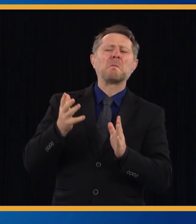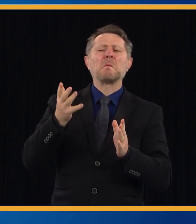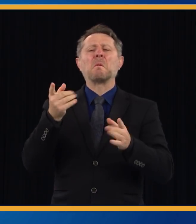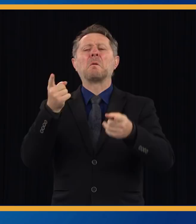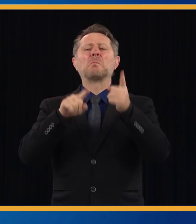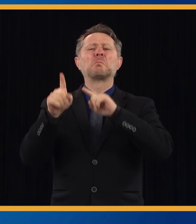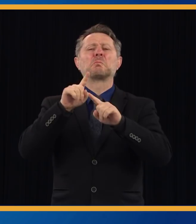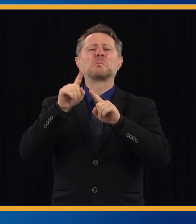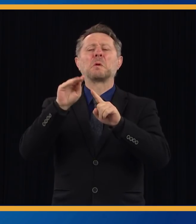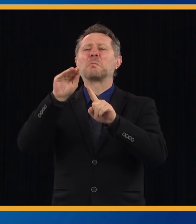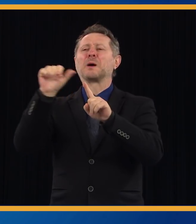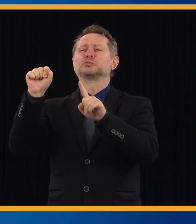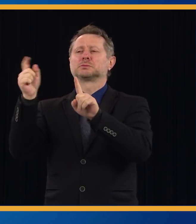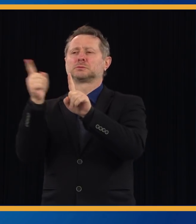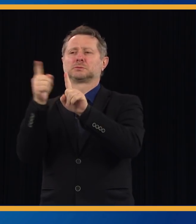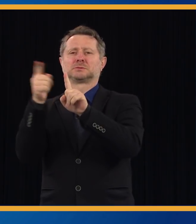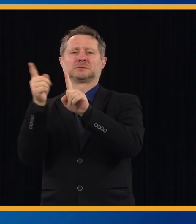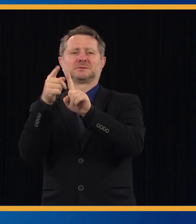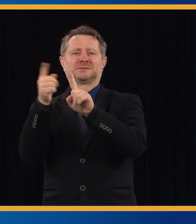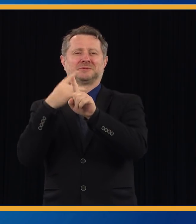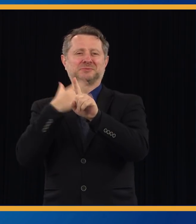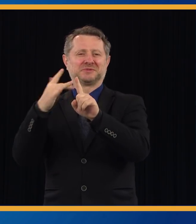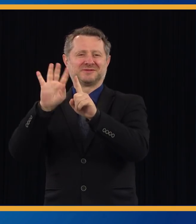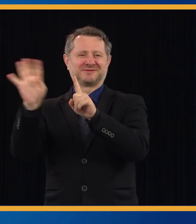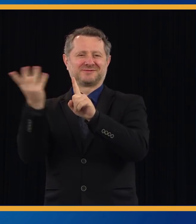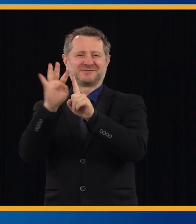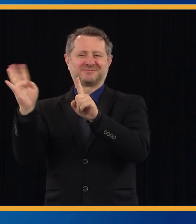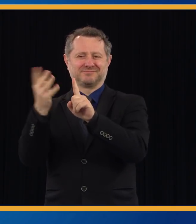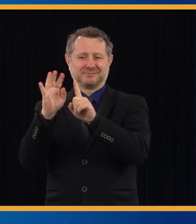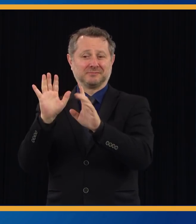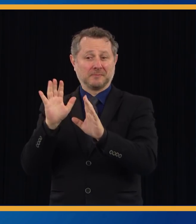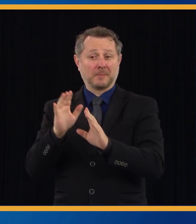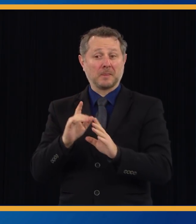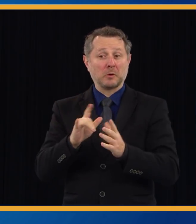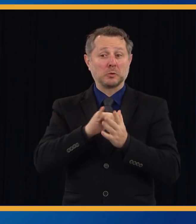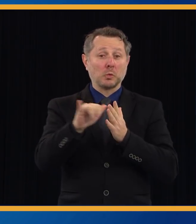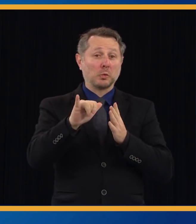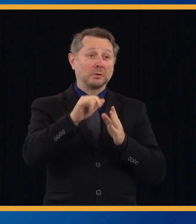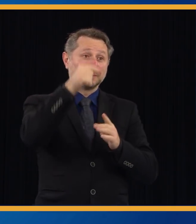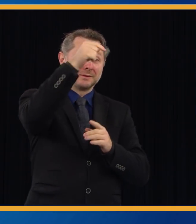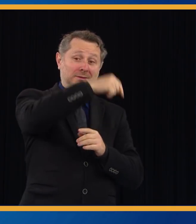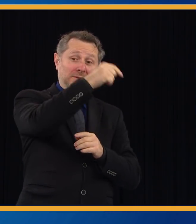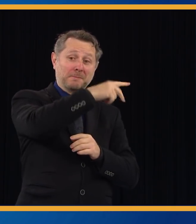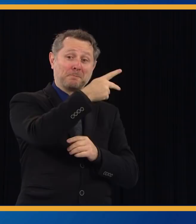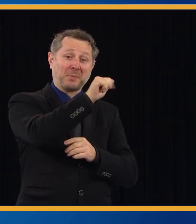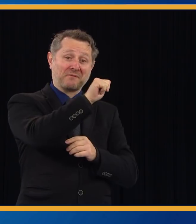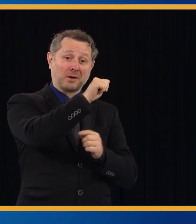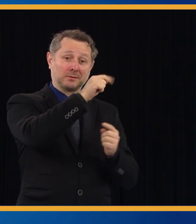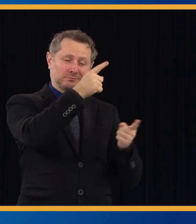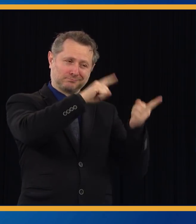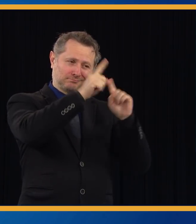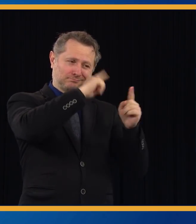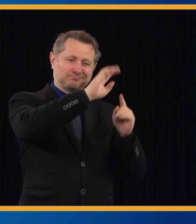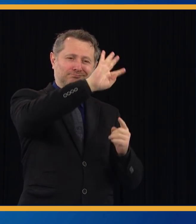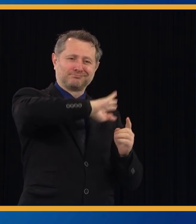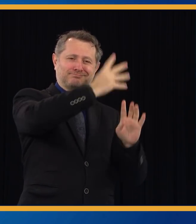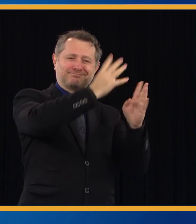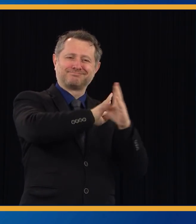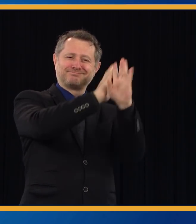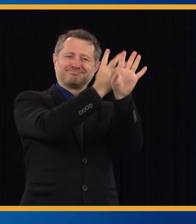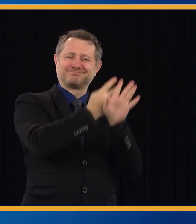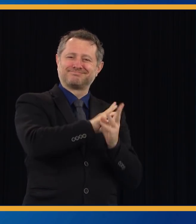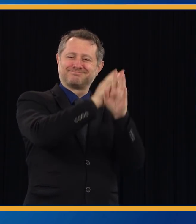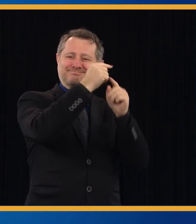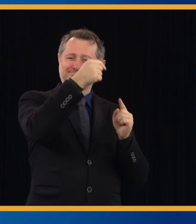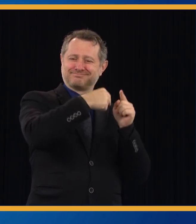more important in some areas, right? Some parts of the state, Pennsylvania coordination is more important. So coordinating with those